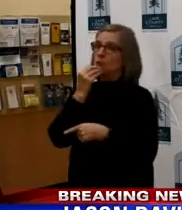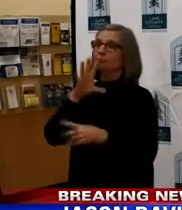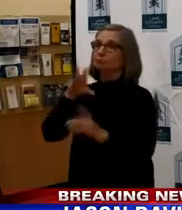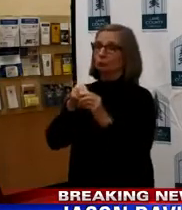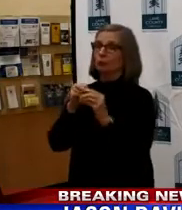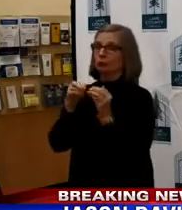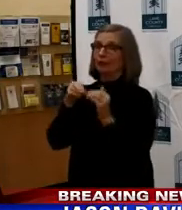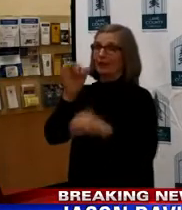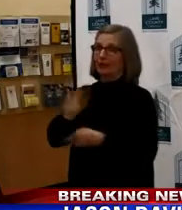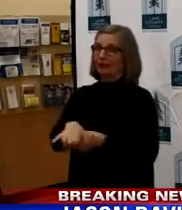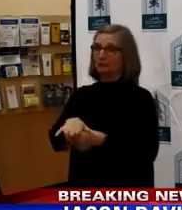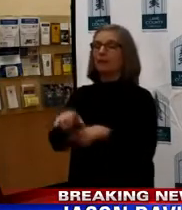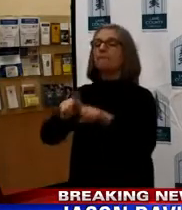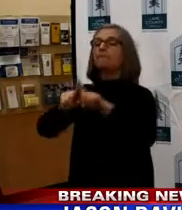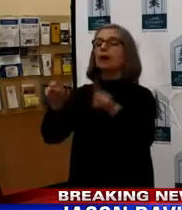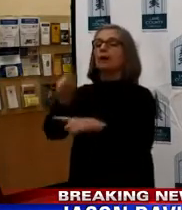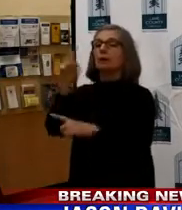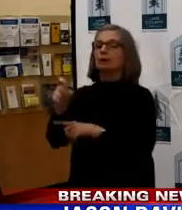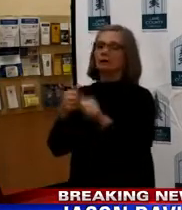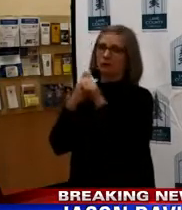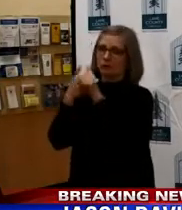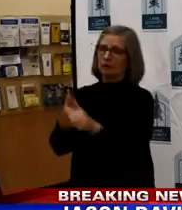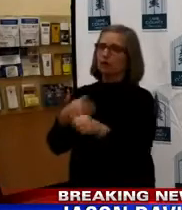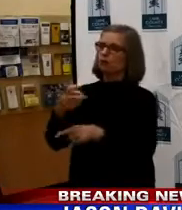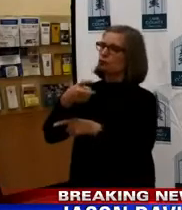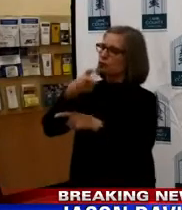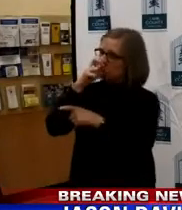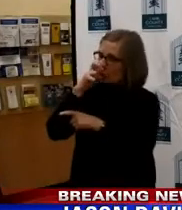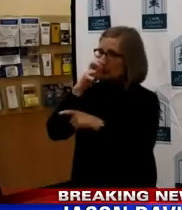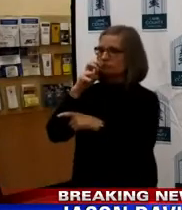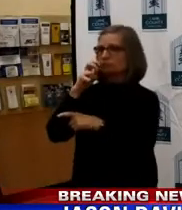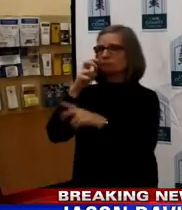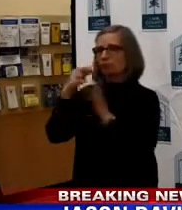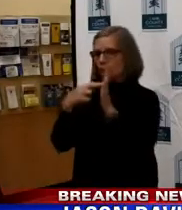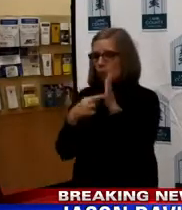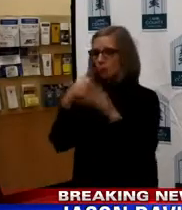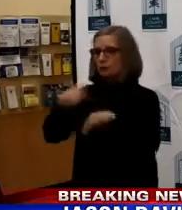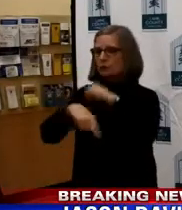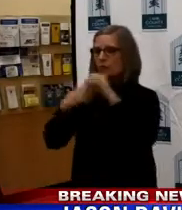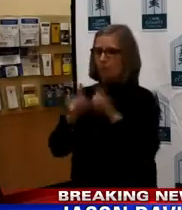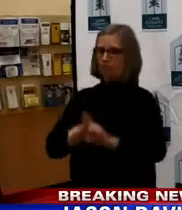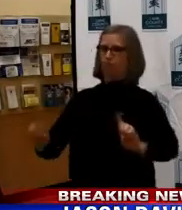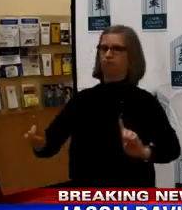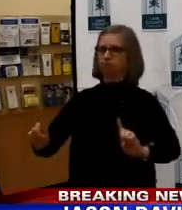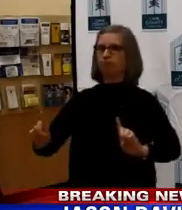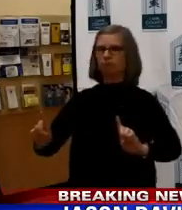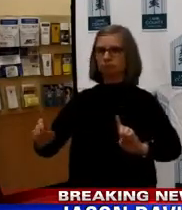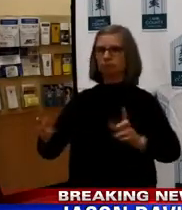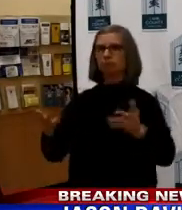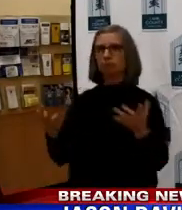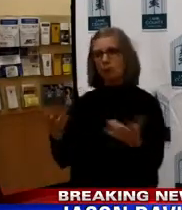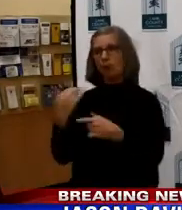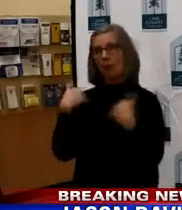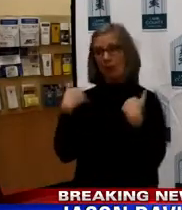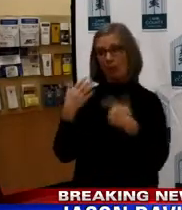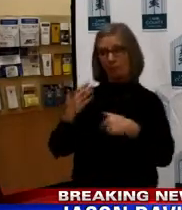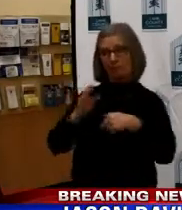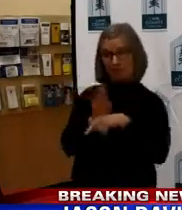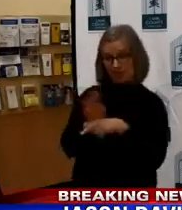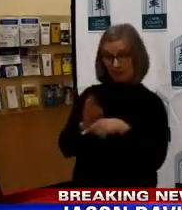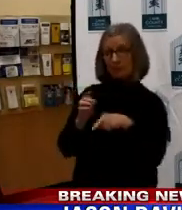distancing guidelines. And so, you know, obviously, you have a business that can follow guidelines, but then it also takes